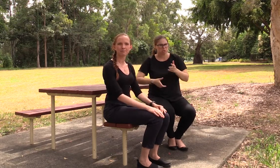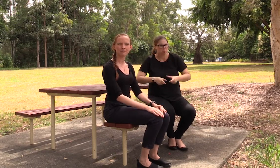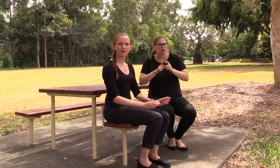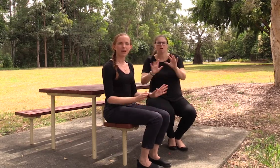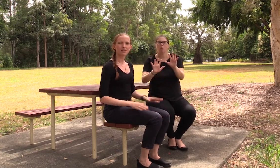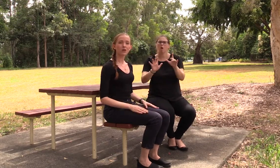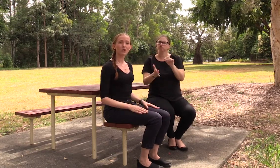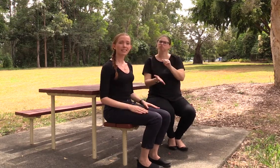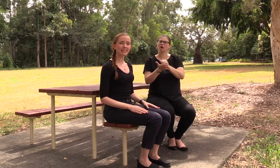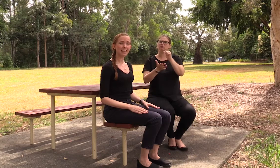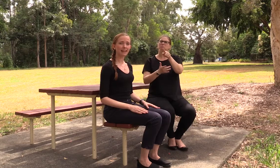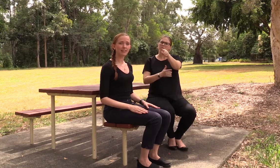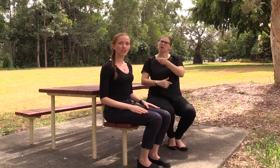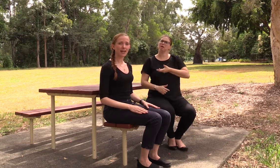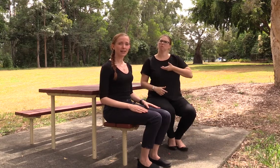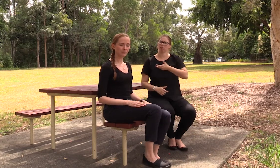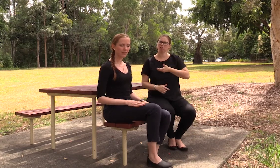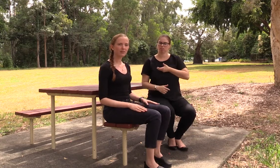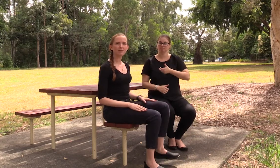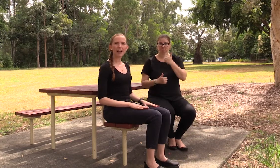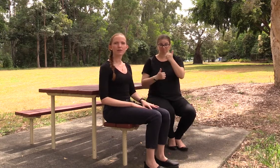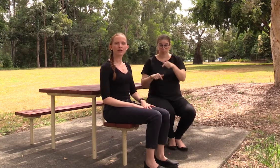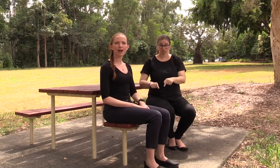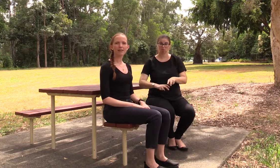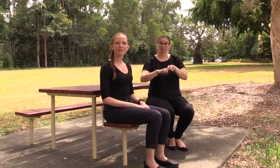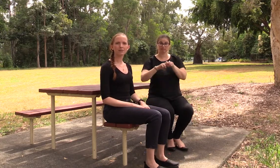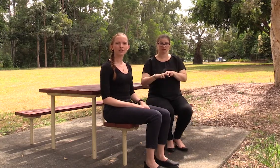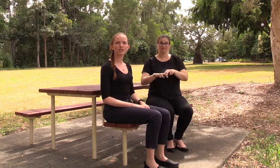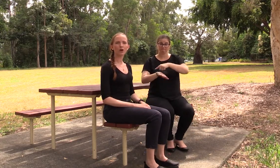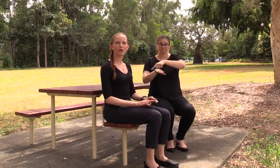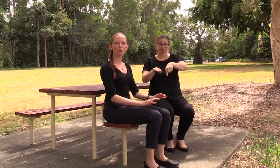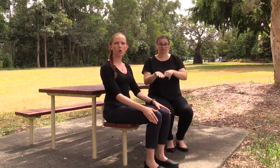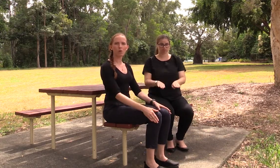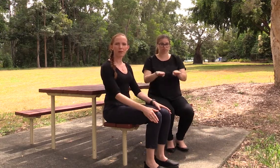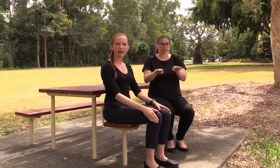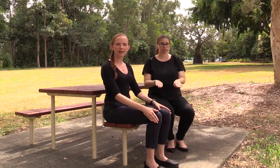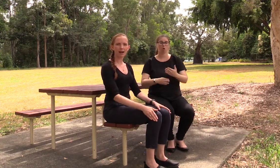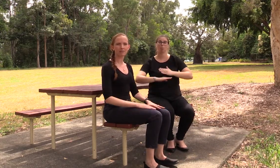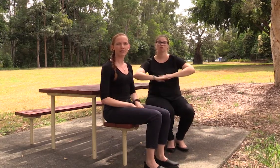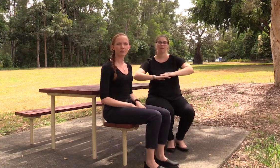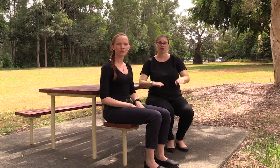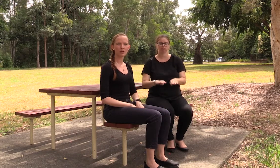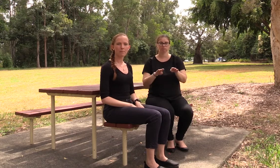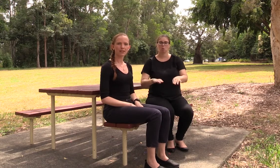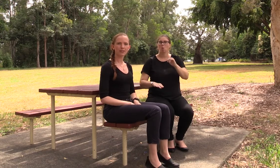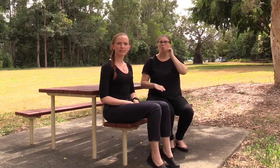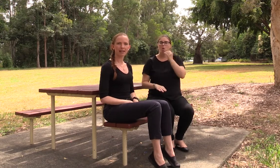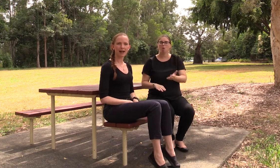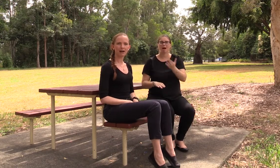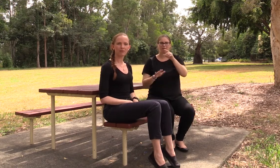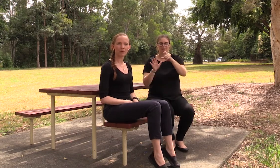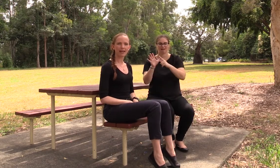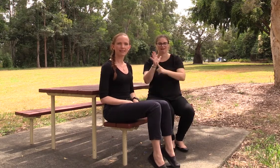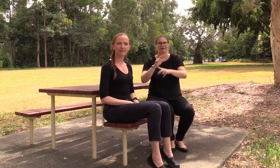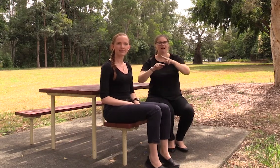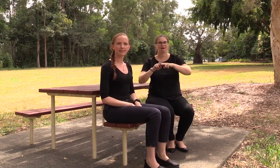exercises. So sitting down in the chair, feet flat on the ground, we're just going to warm up our calf muscles by doing some